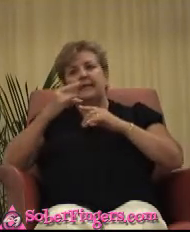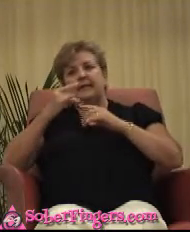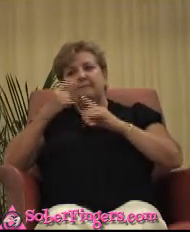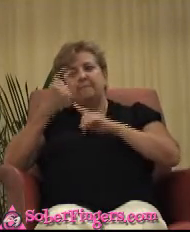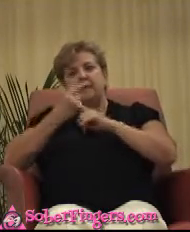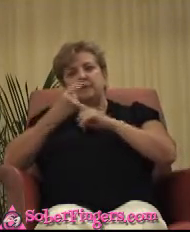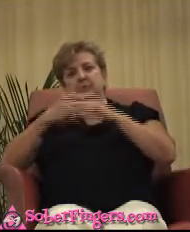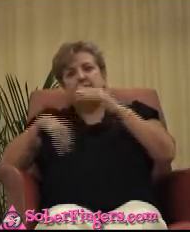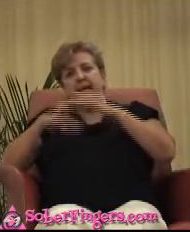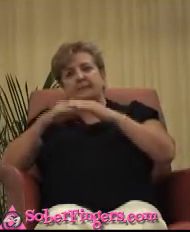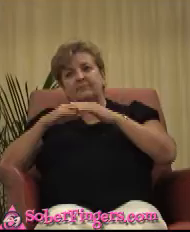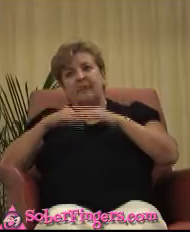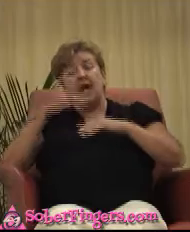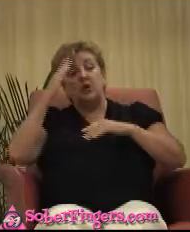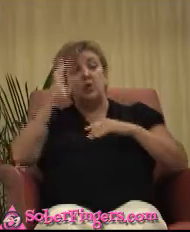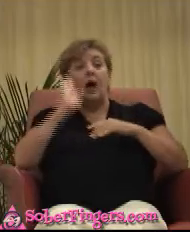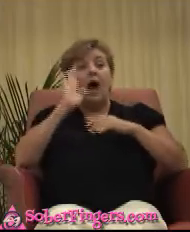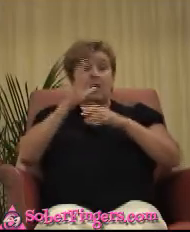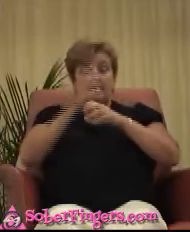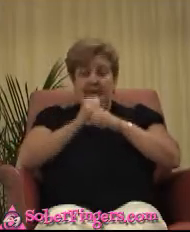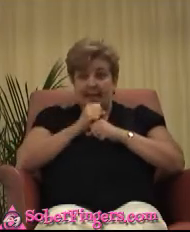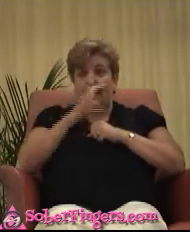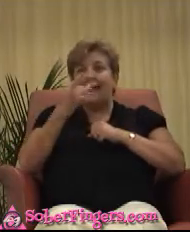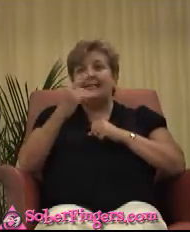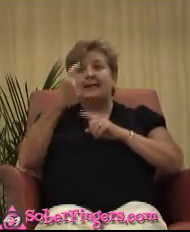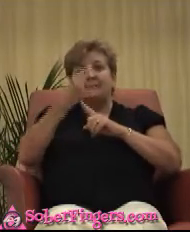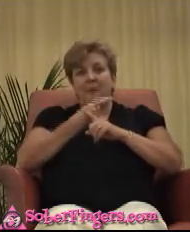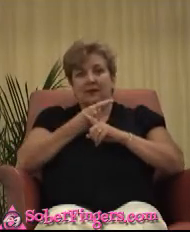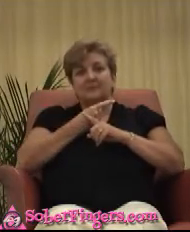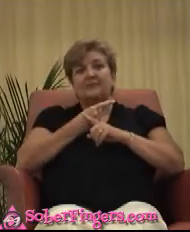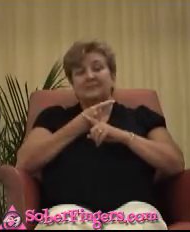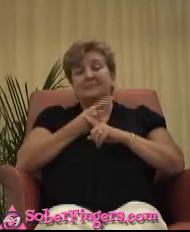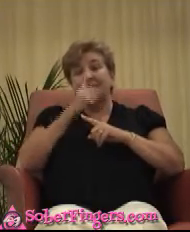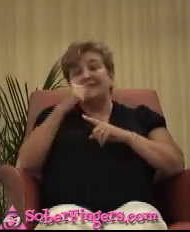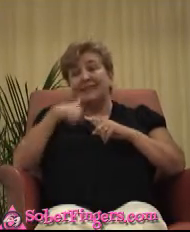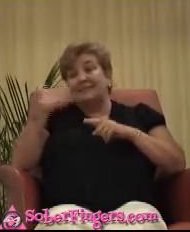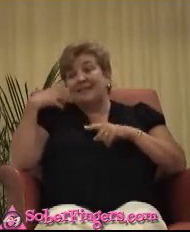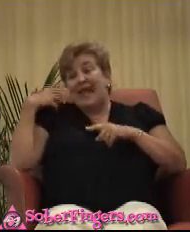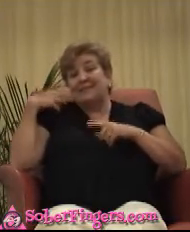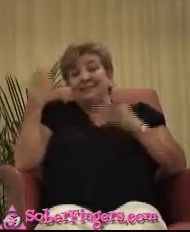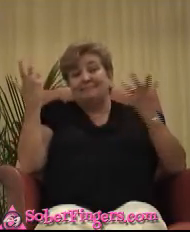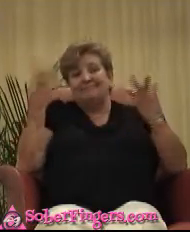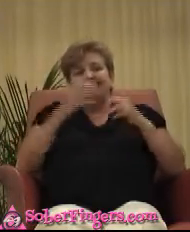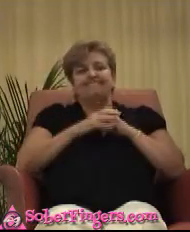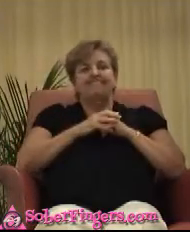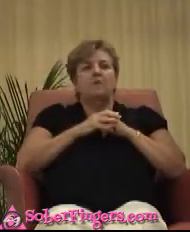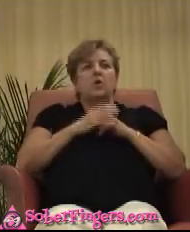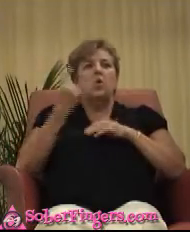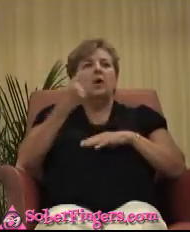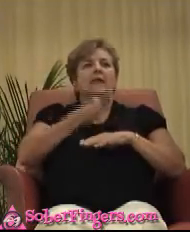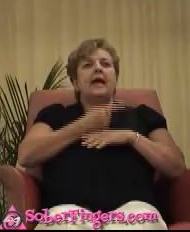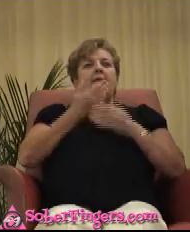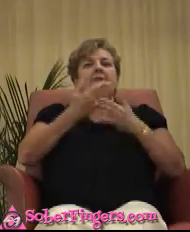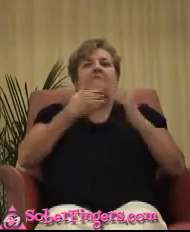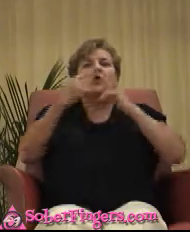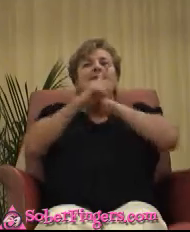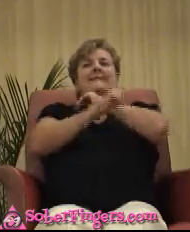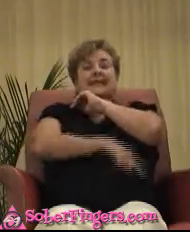captain. I'd accepted that. And a day and a half before the sentencing, I walked into my attorney's office. He